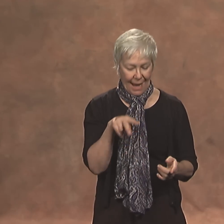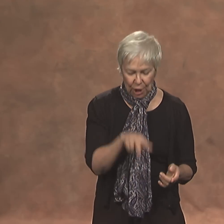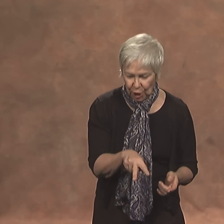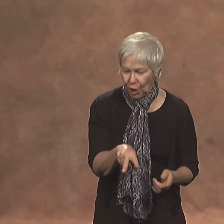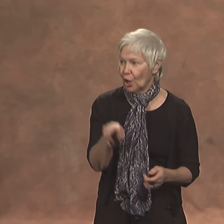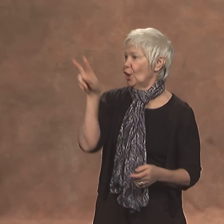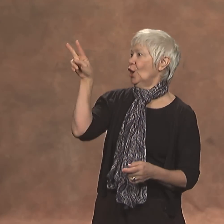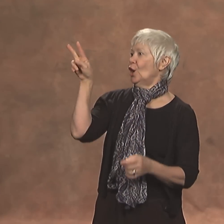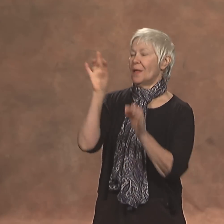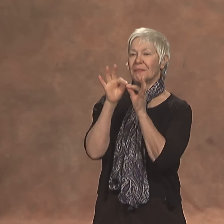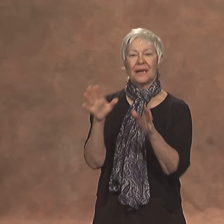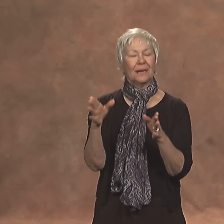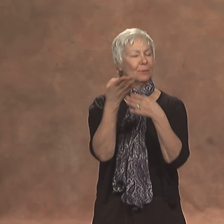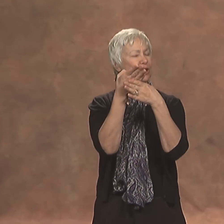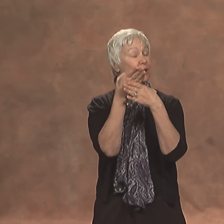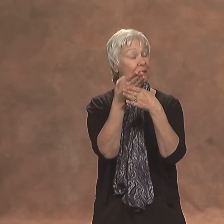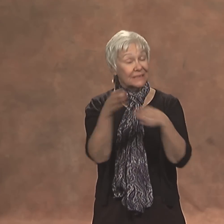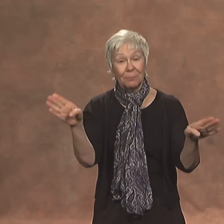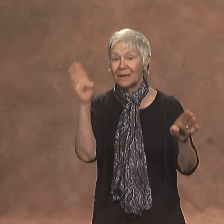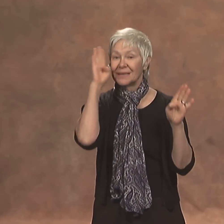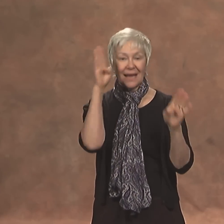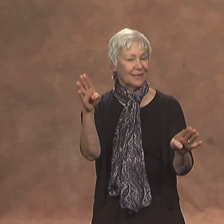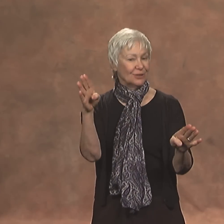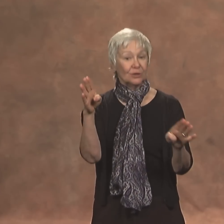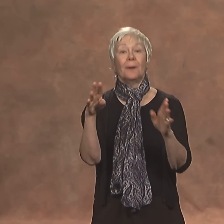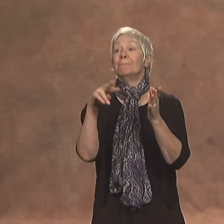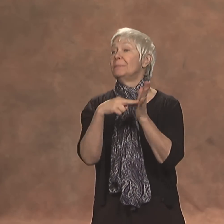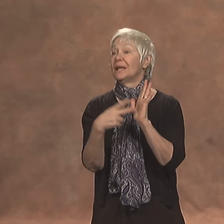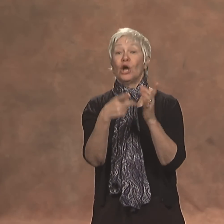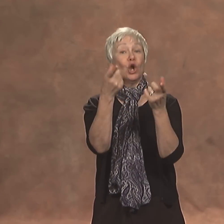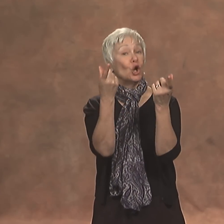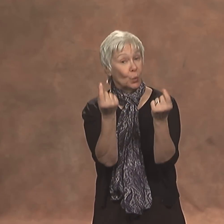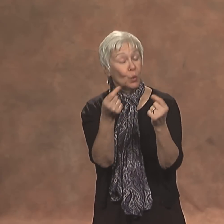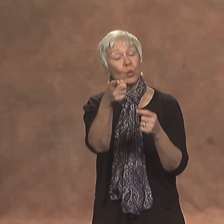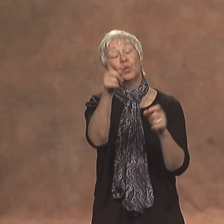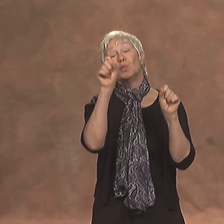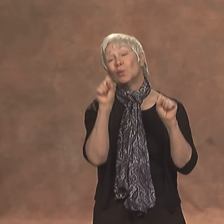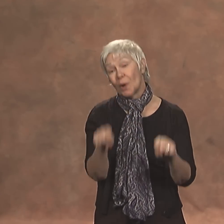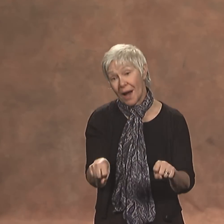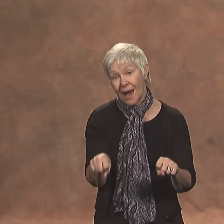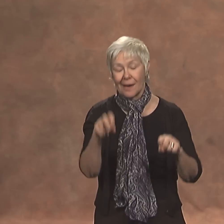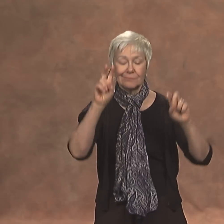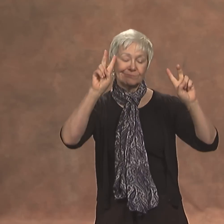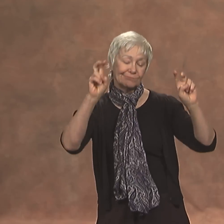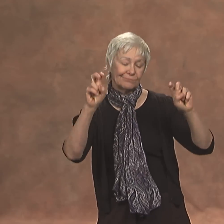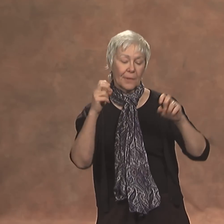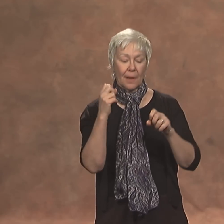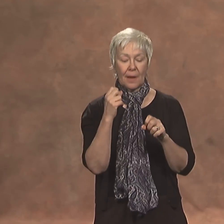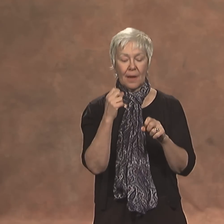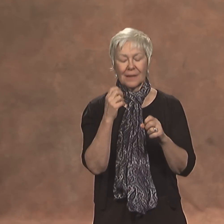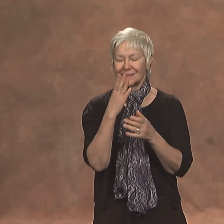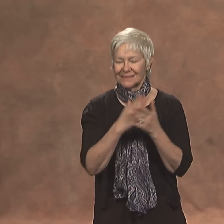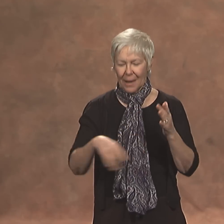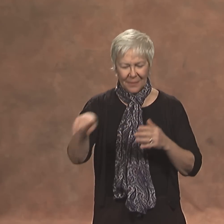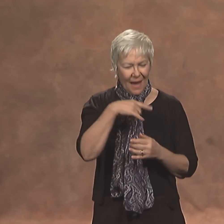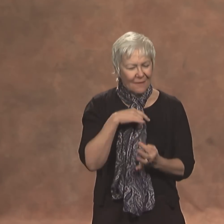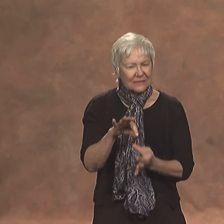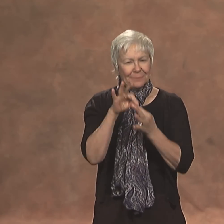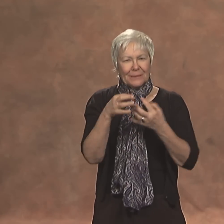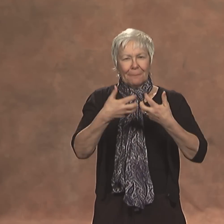It's very difficult for students to look at text and at the interpreter at the same time, and that certainly is an example of split attention.